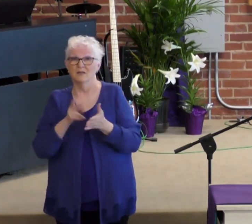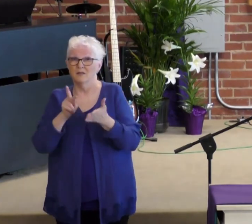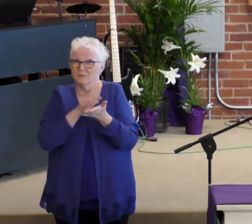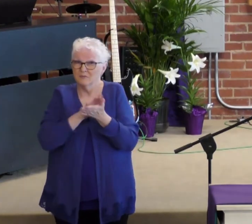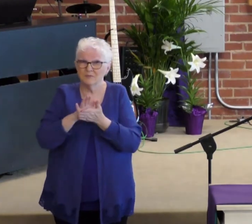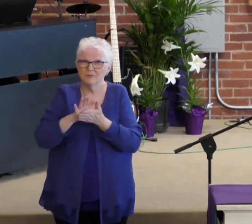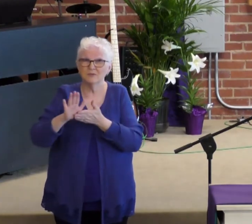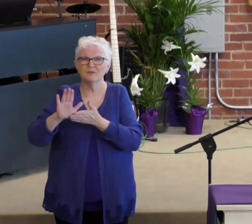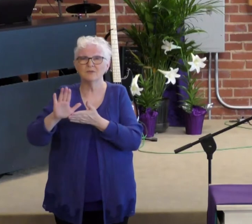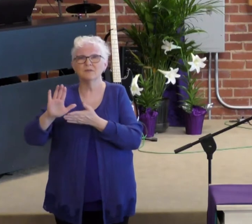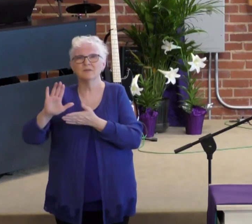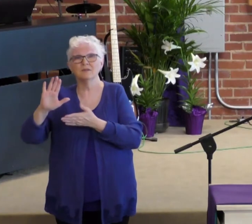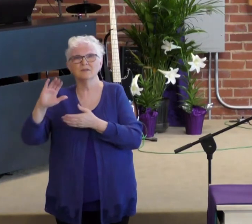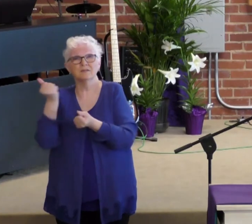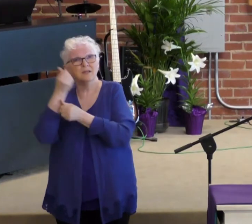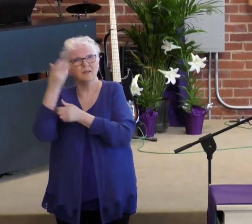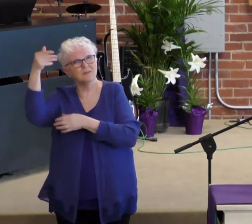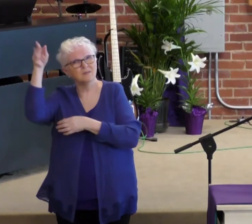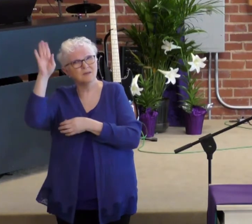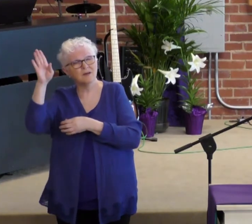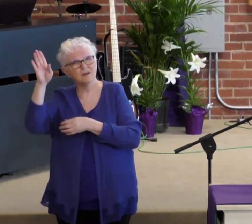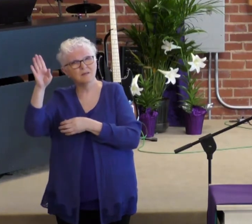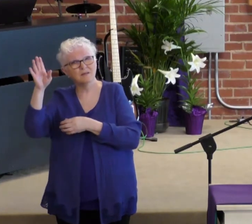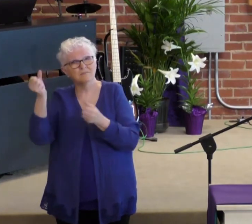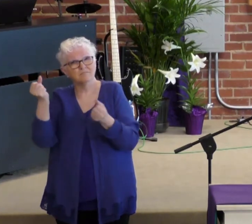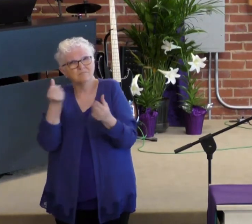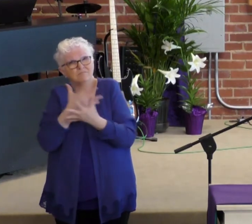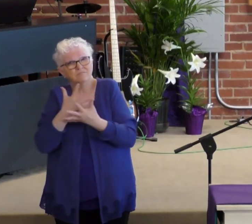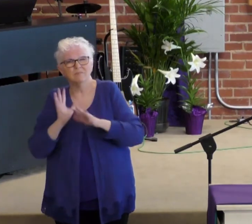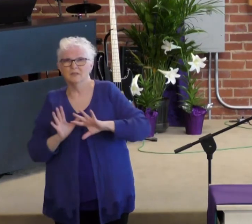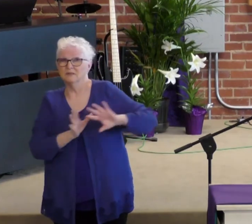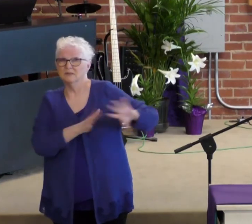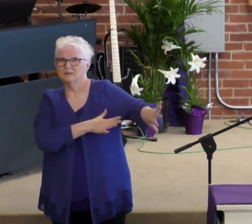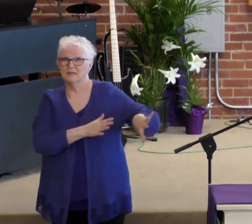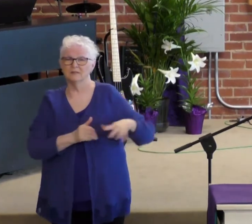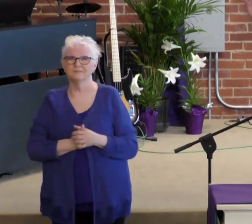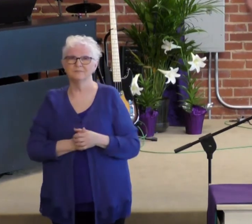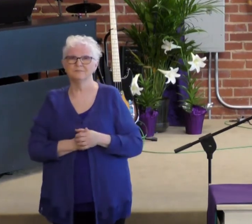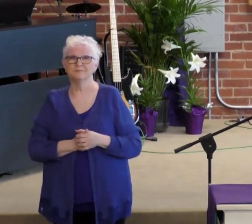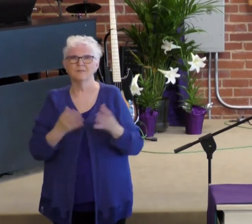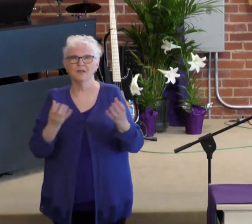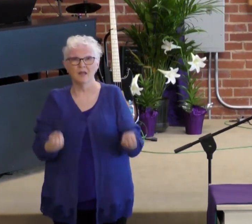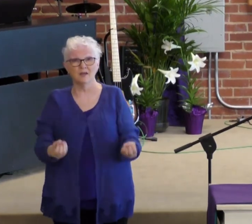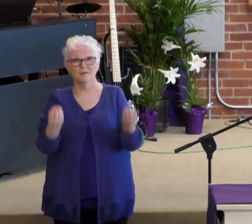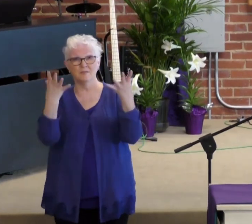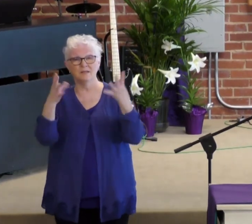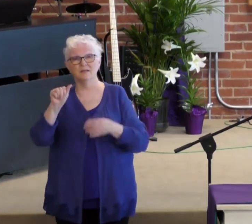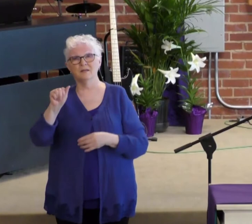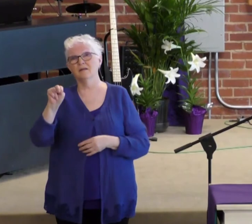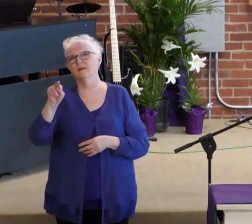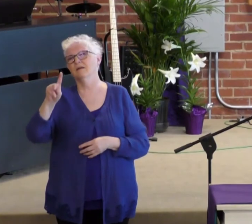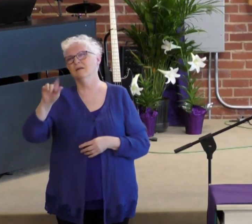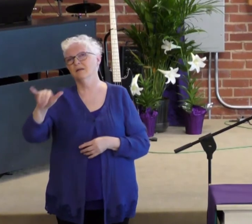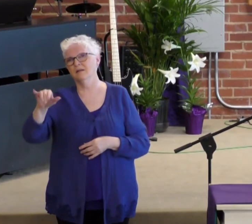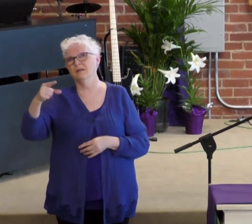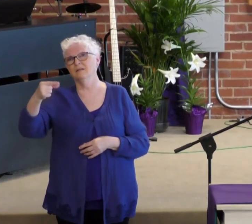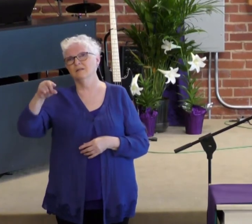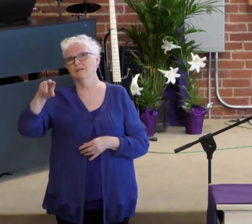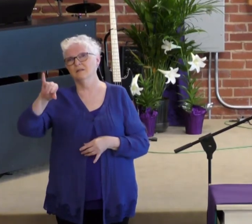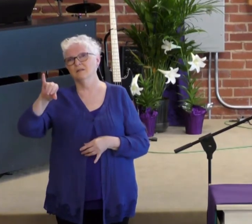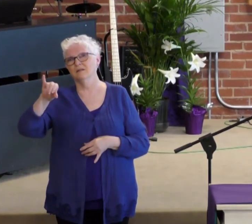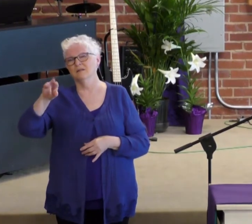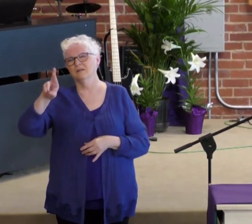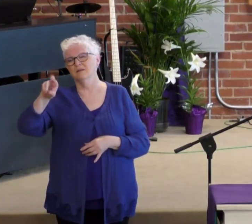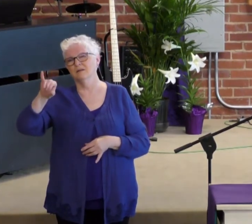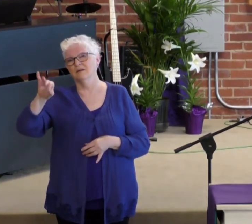God, cast out the fear. How many Andy Griffith fans do we have in the house today? About a